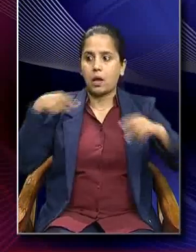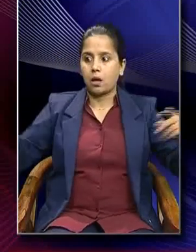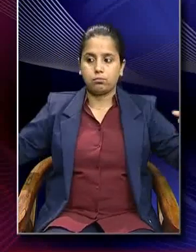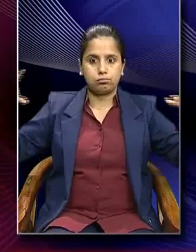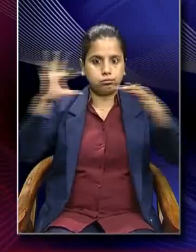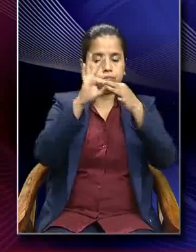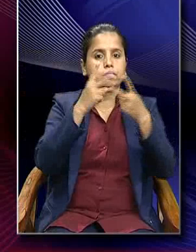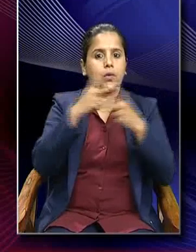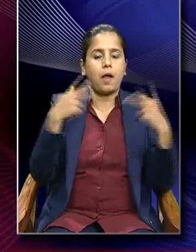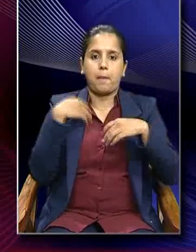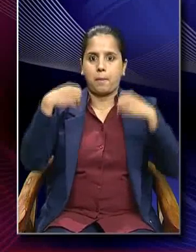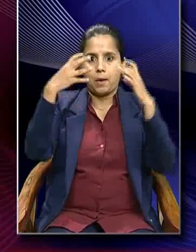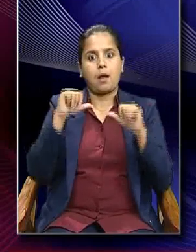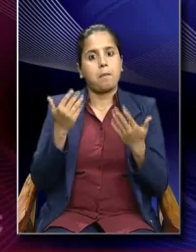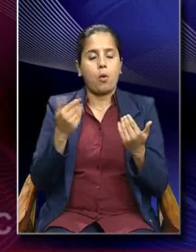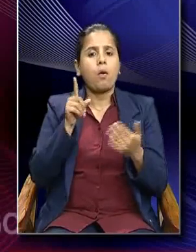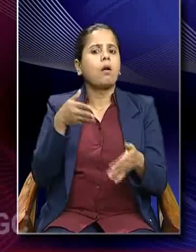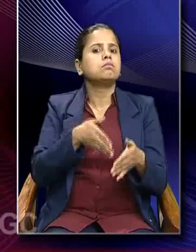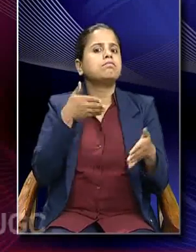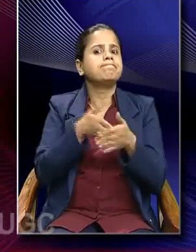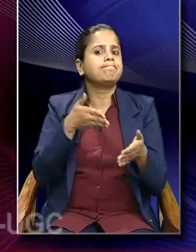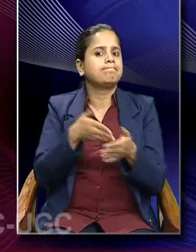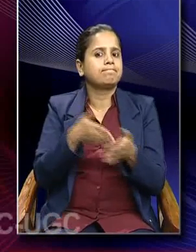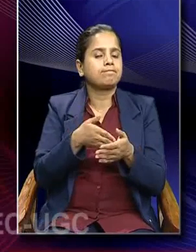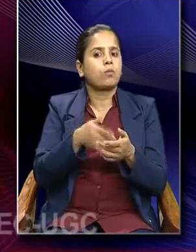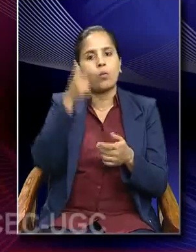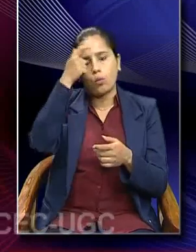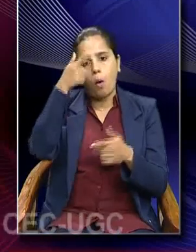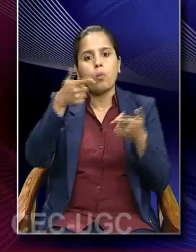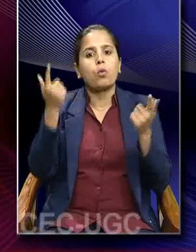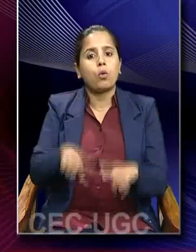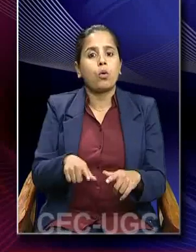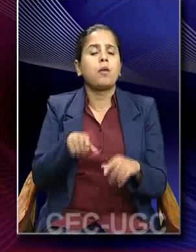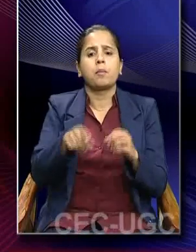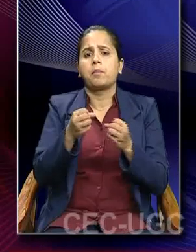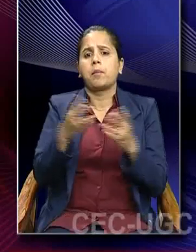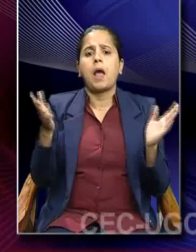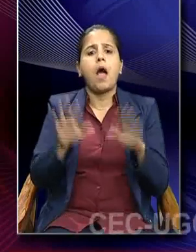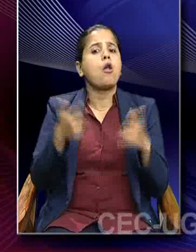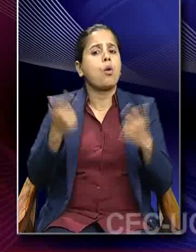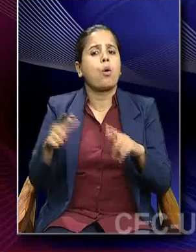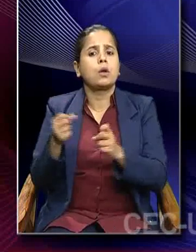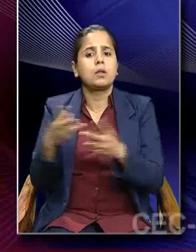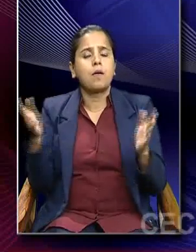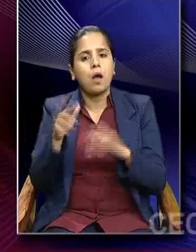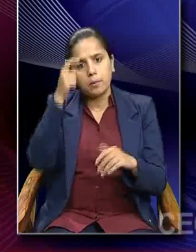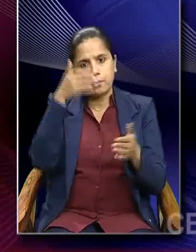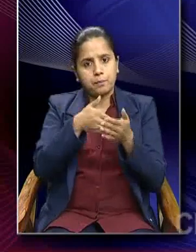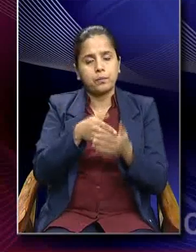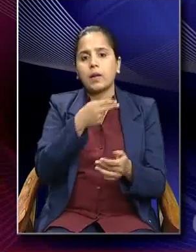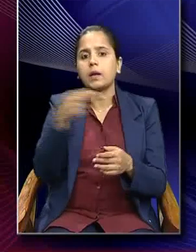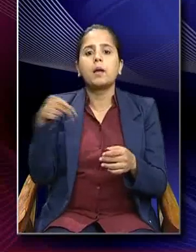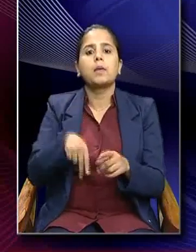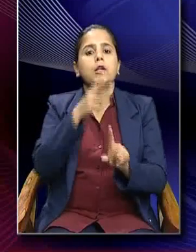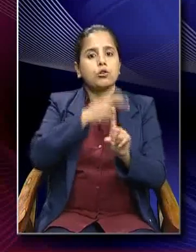connectivity, is hampered because of lot of type of losses. They are considered as transmission